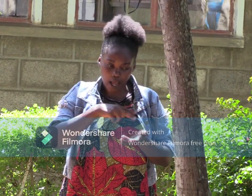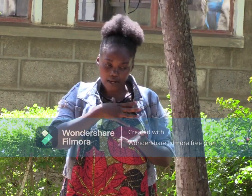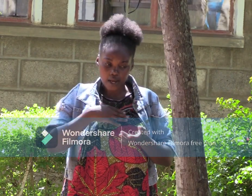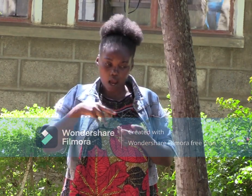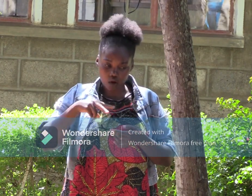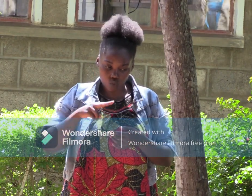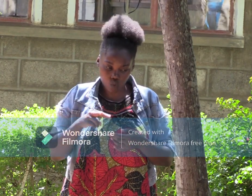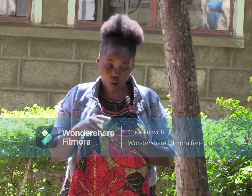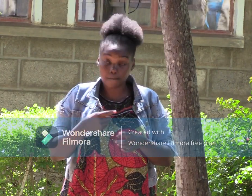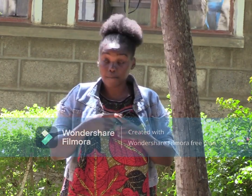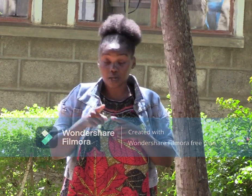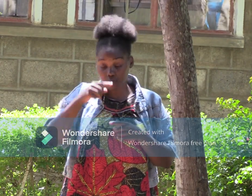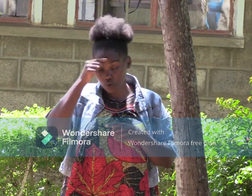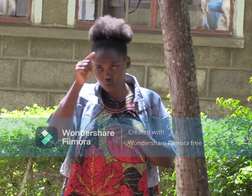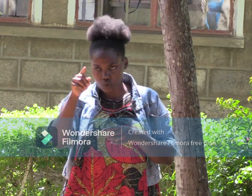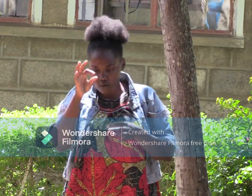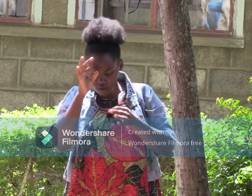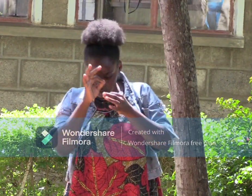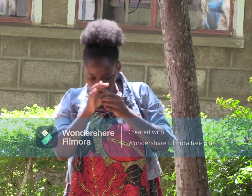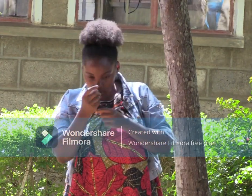after graduation.